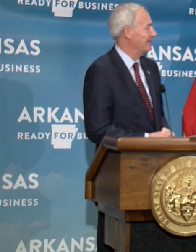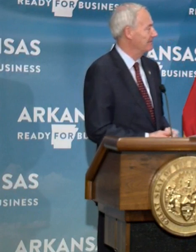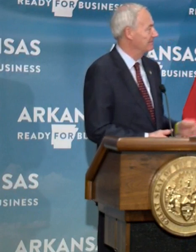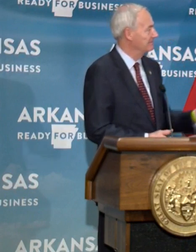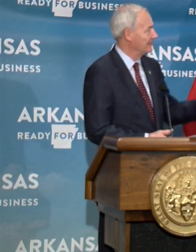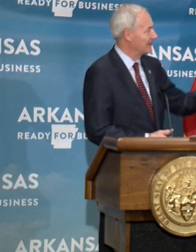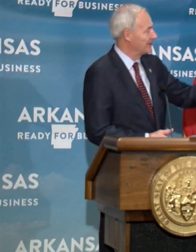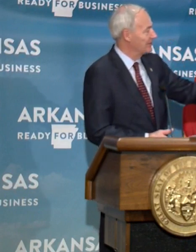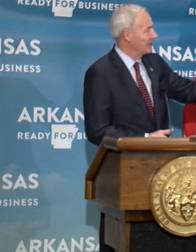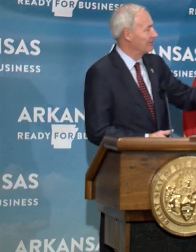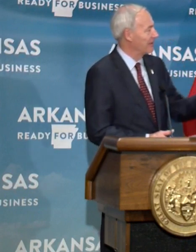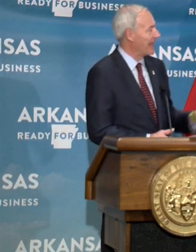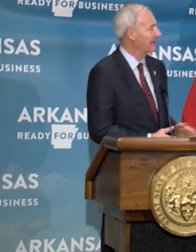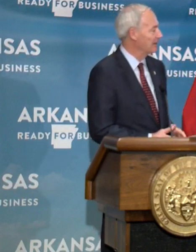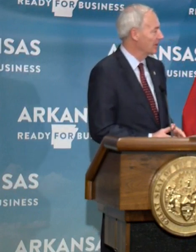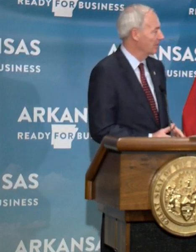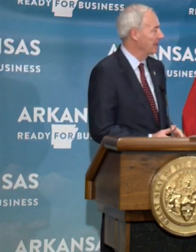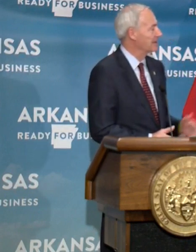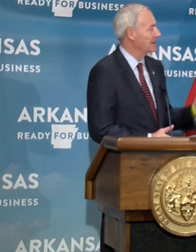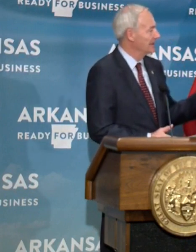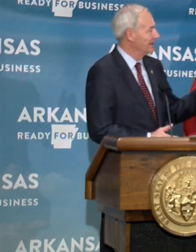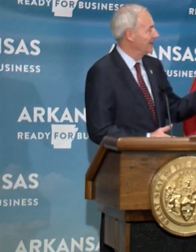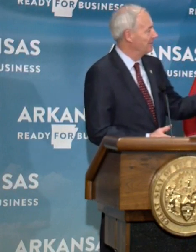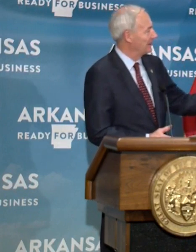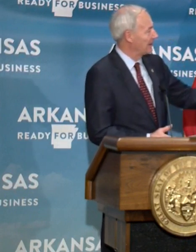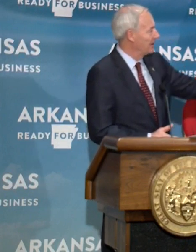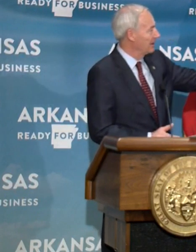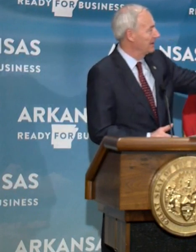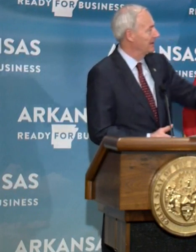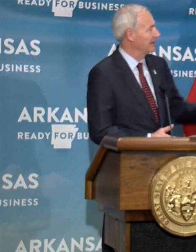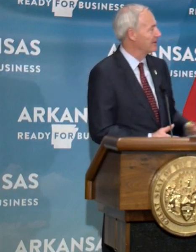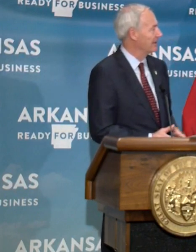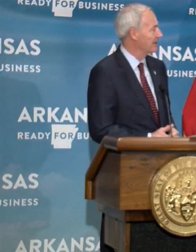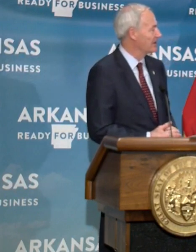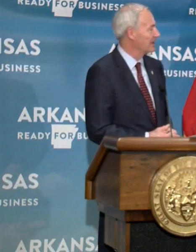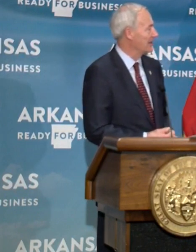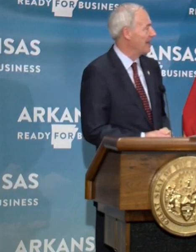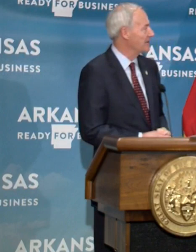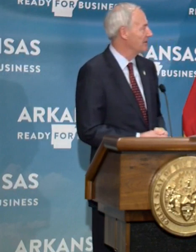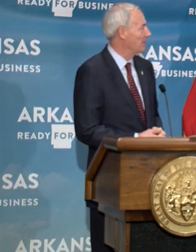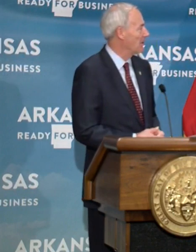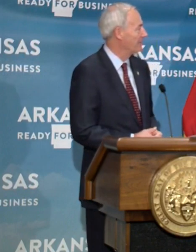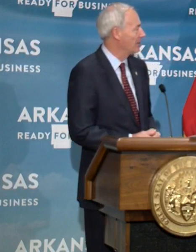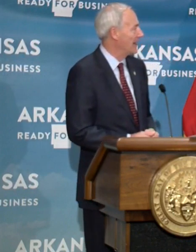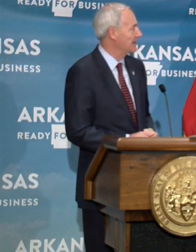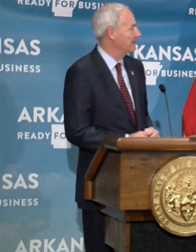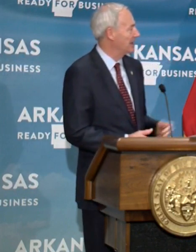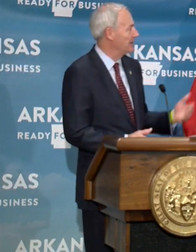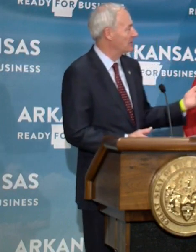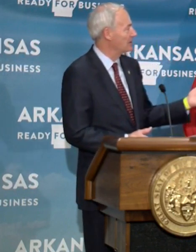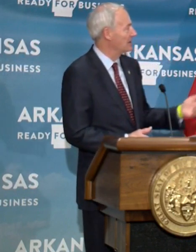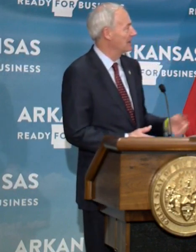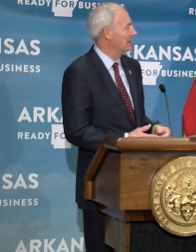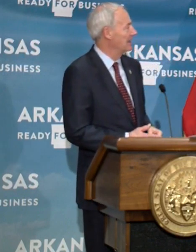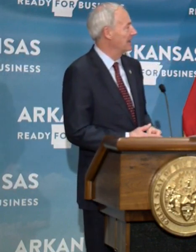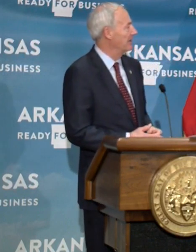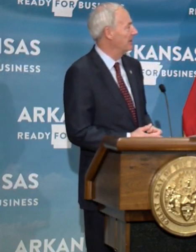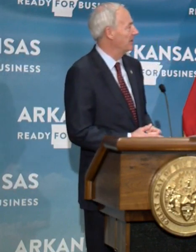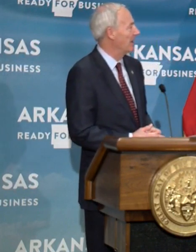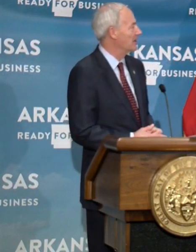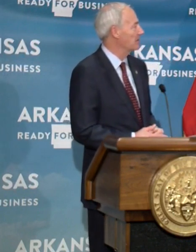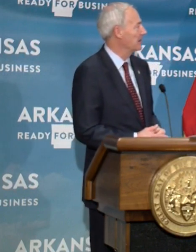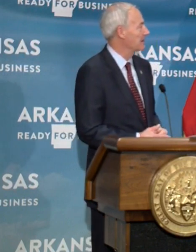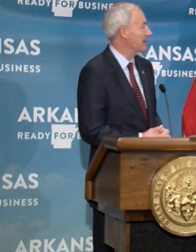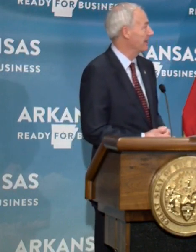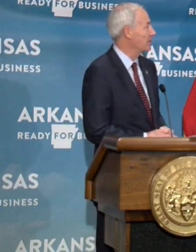and you see it flattening a little bit, but clearly it's at the 6,000 mark for active cases. And